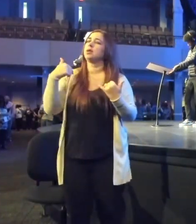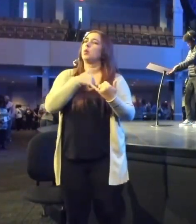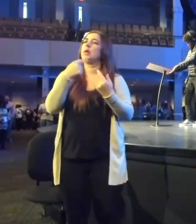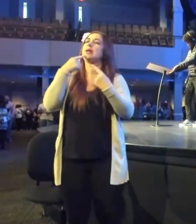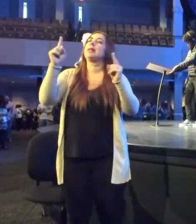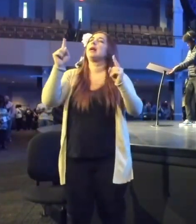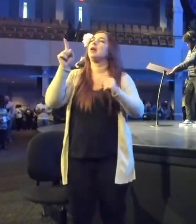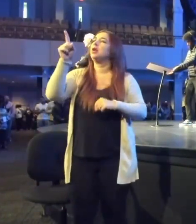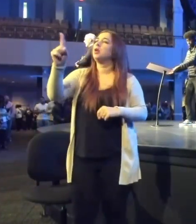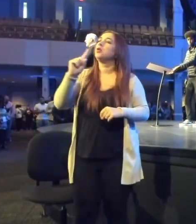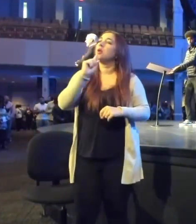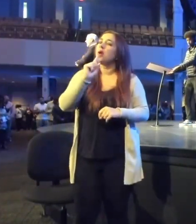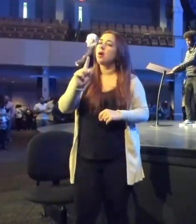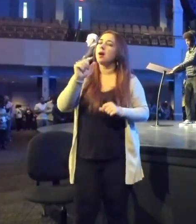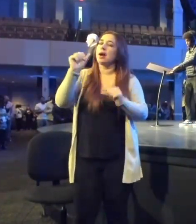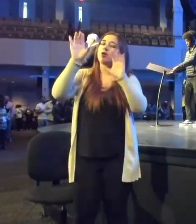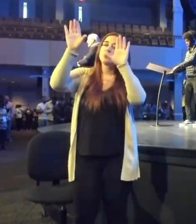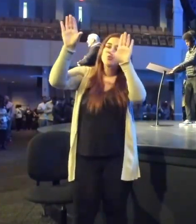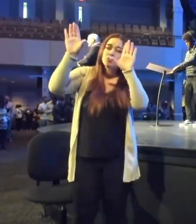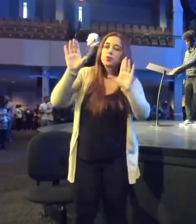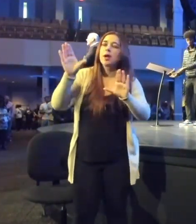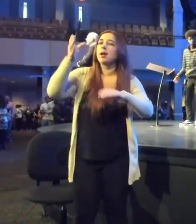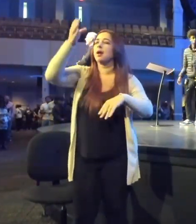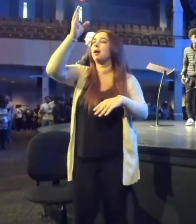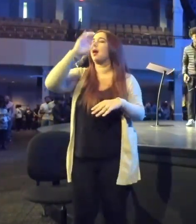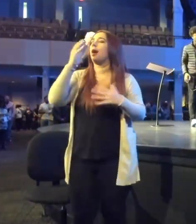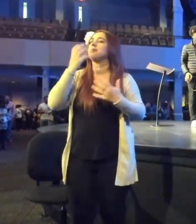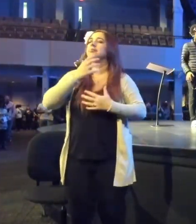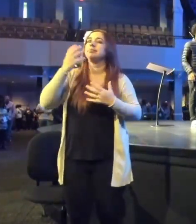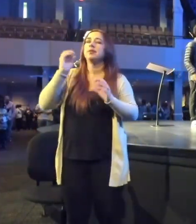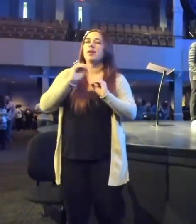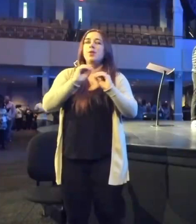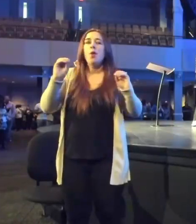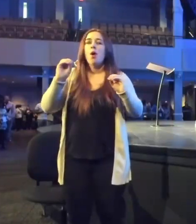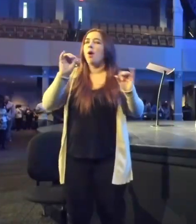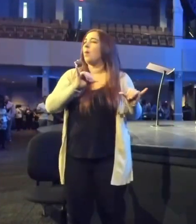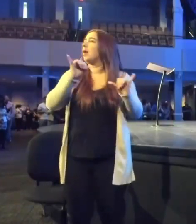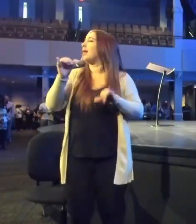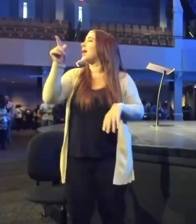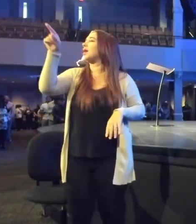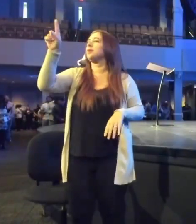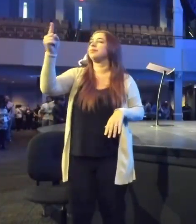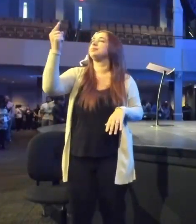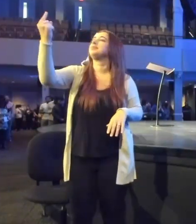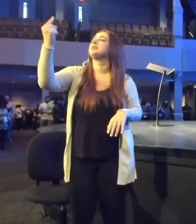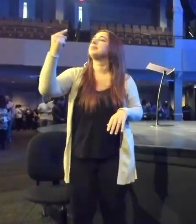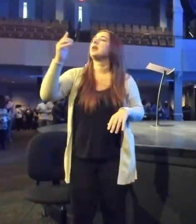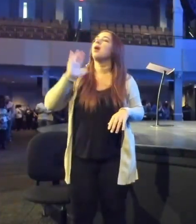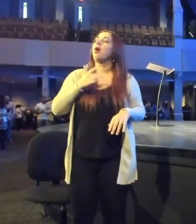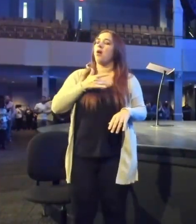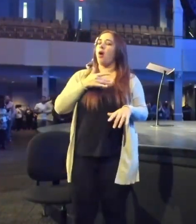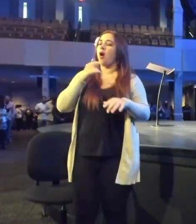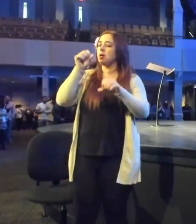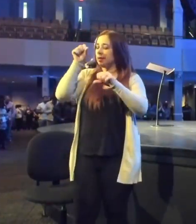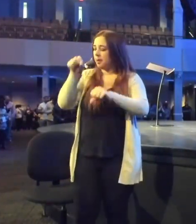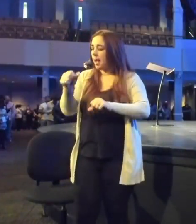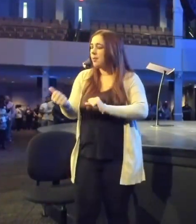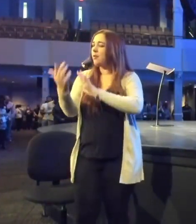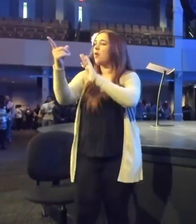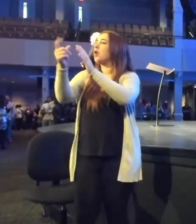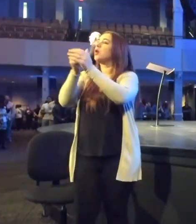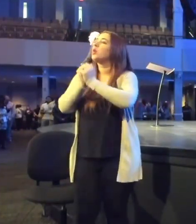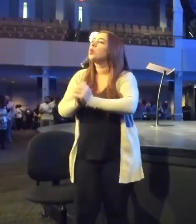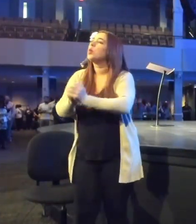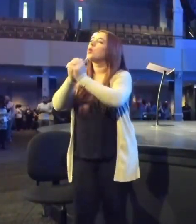that truly you are a great God. There is no one like you. We bow our hearts before you in worship. We bow our